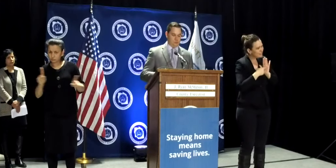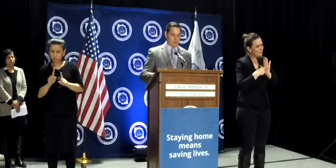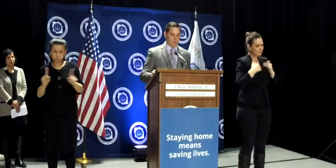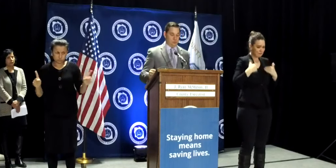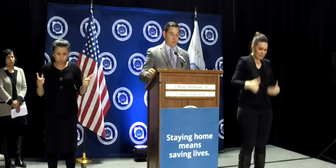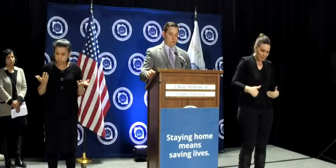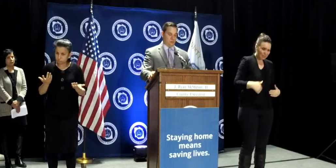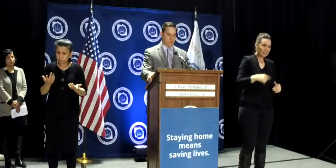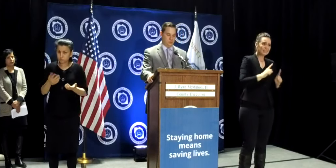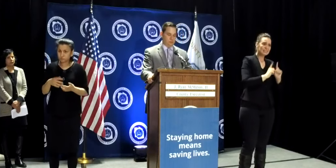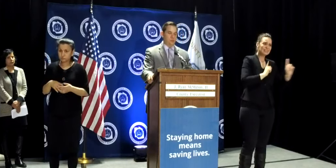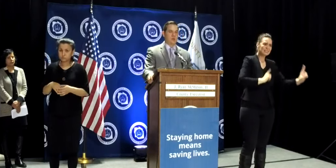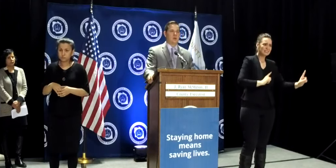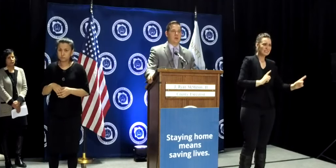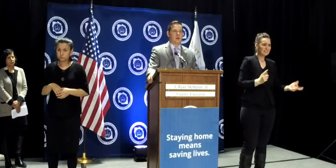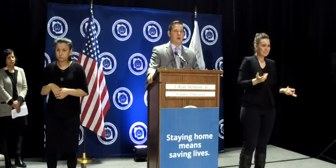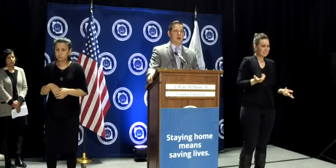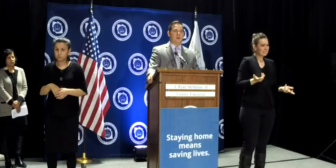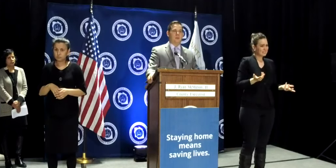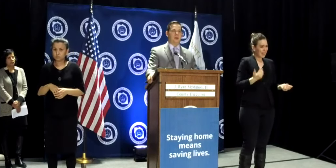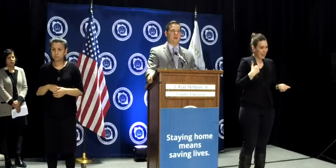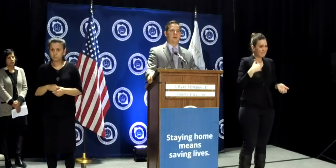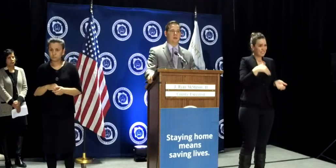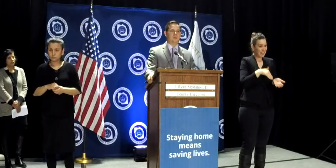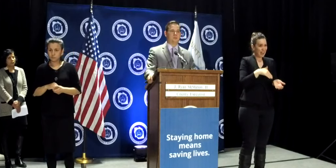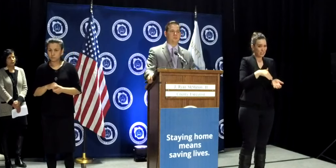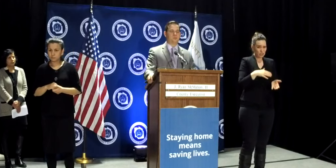for people to stay home?